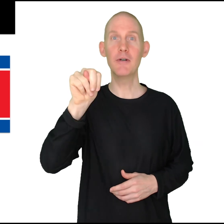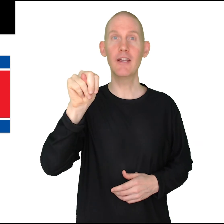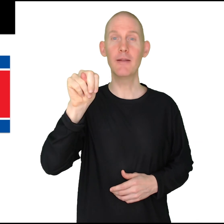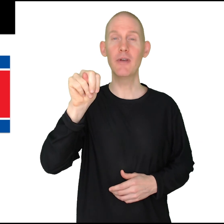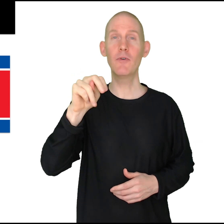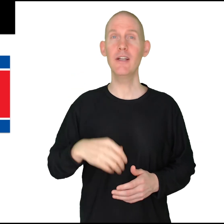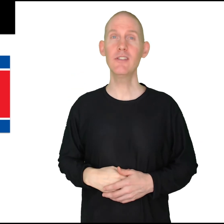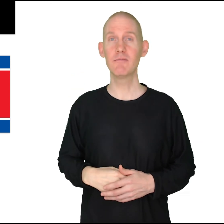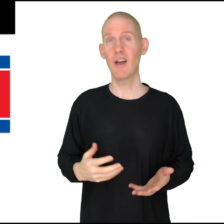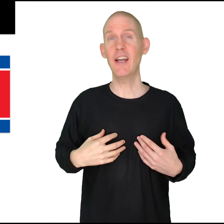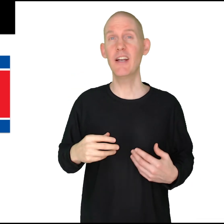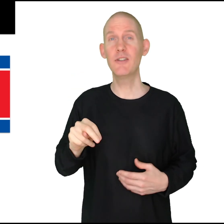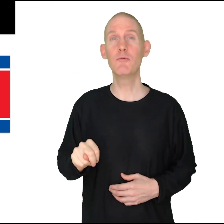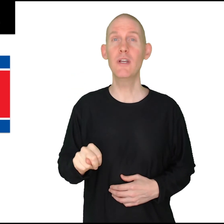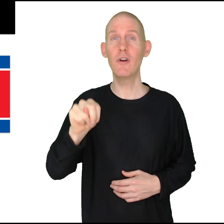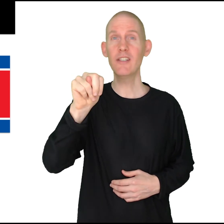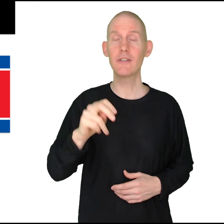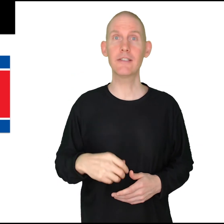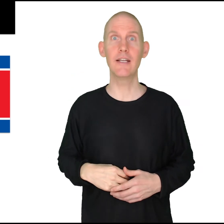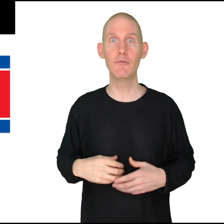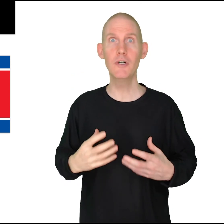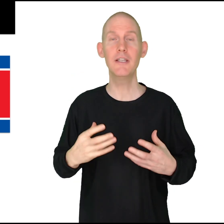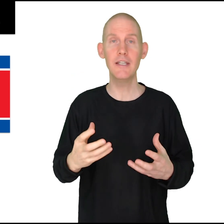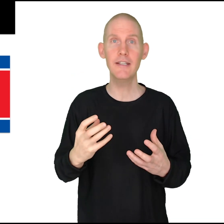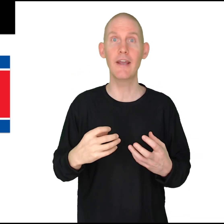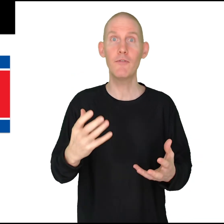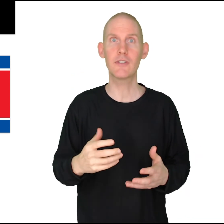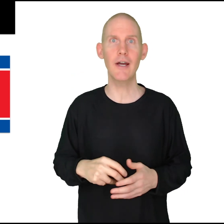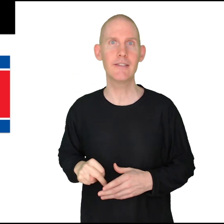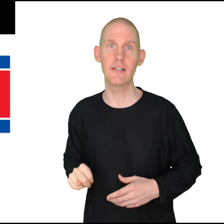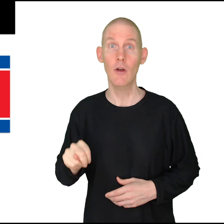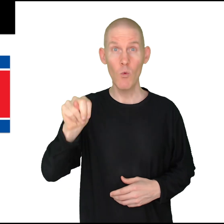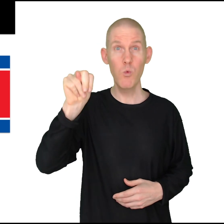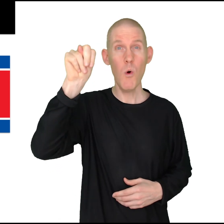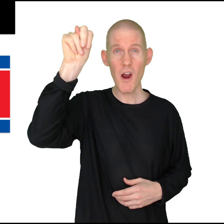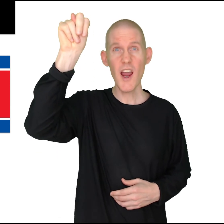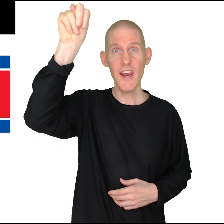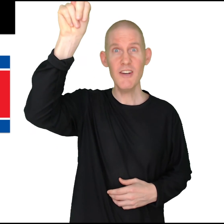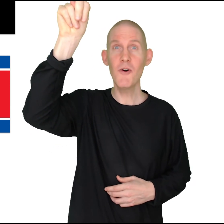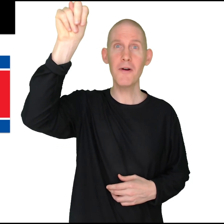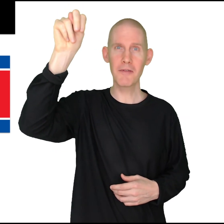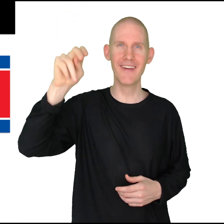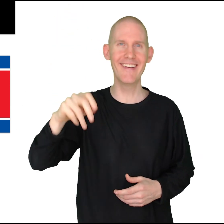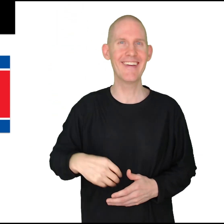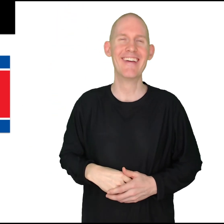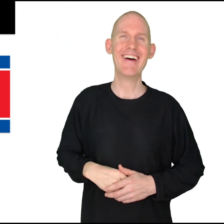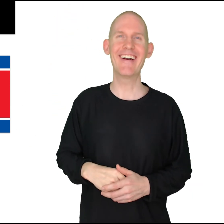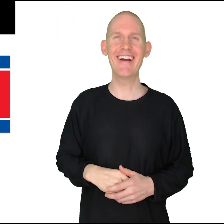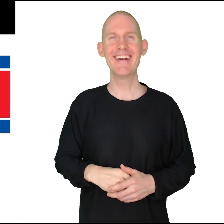in the mid-range. I kind of do mid-range unless I really need to emphasize that it's way north. All right,